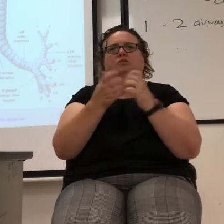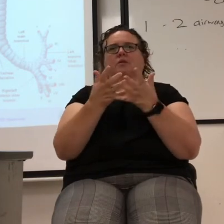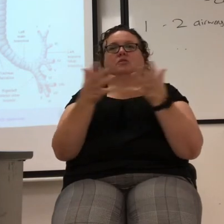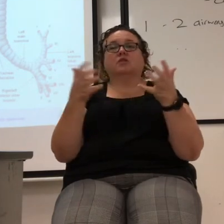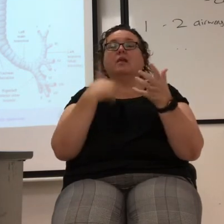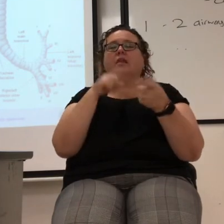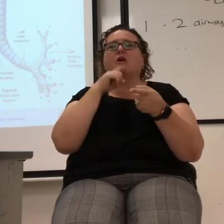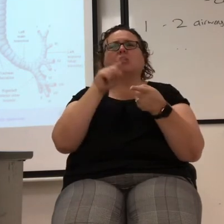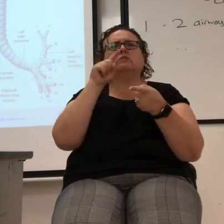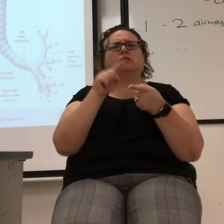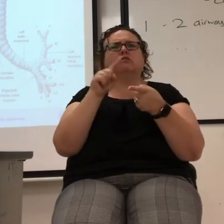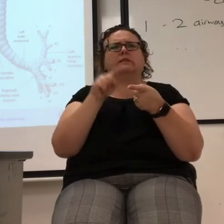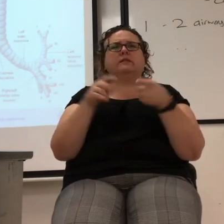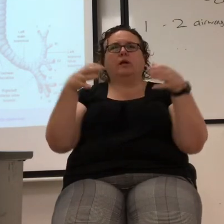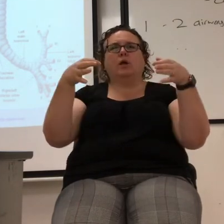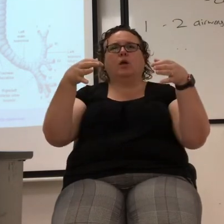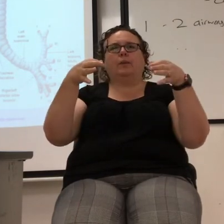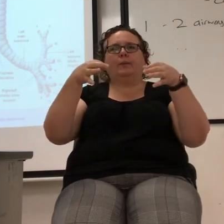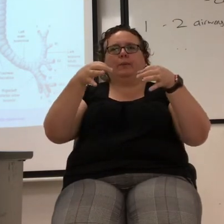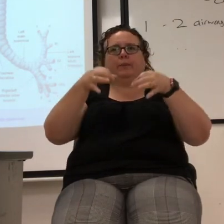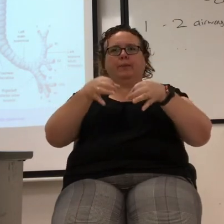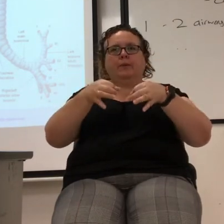to decrease in size, but